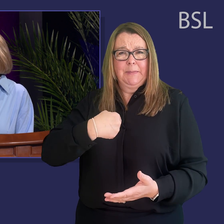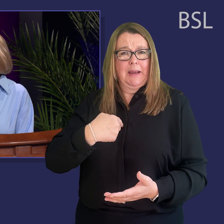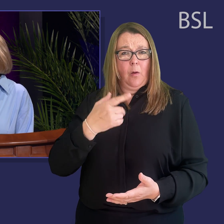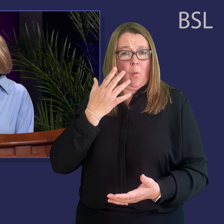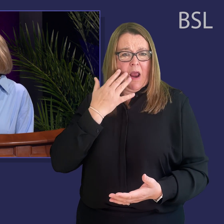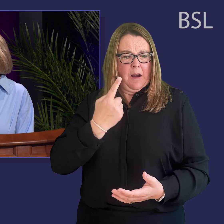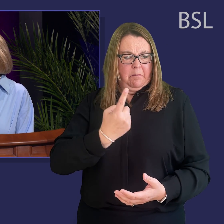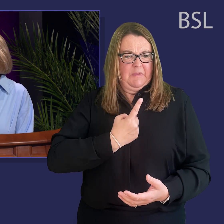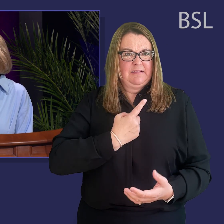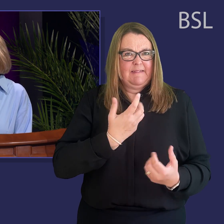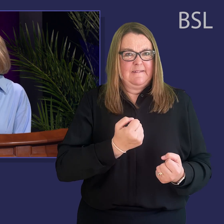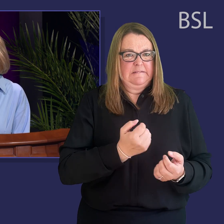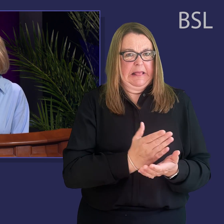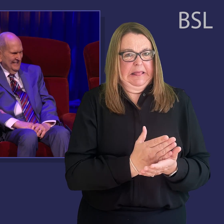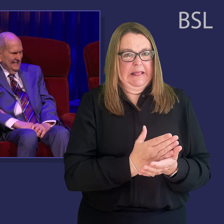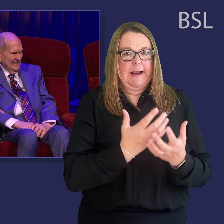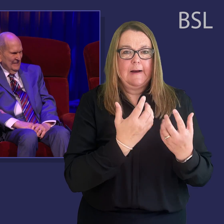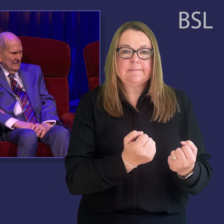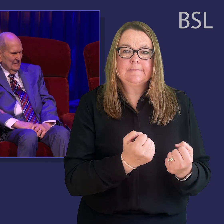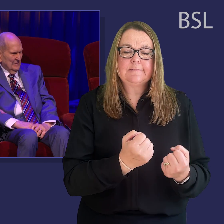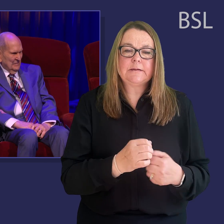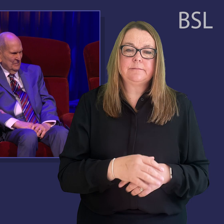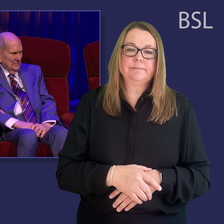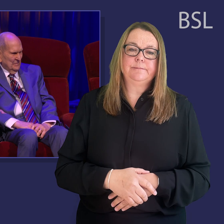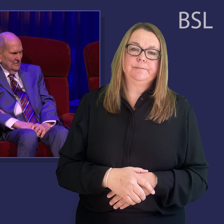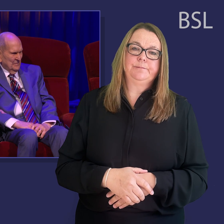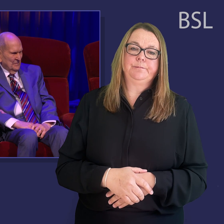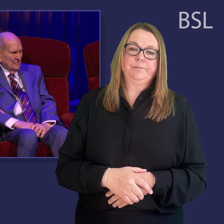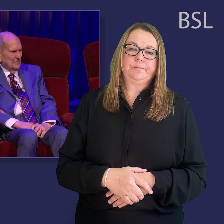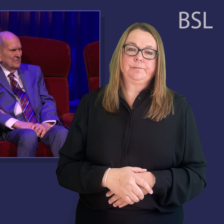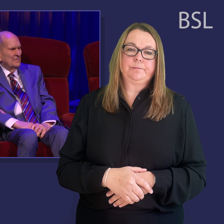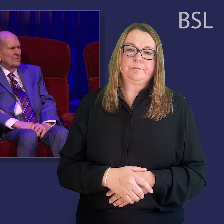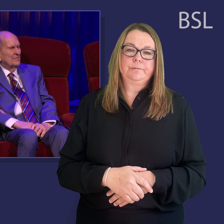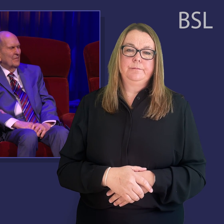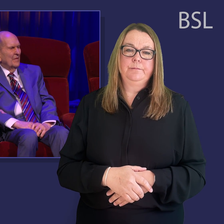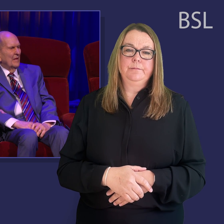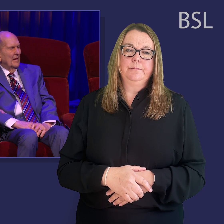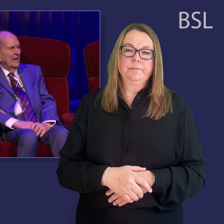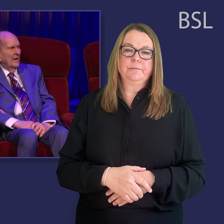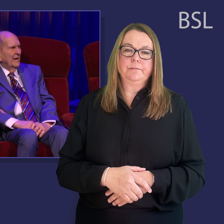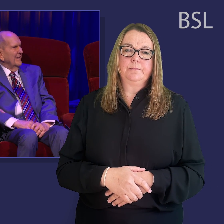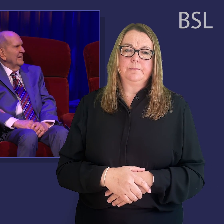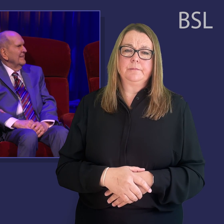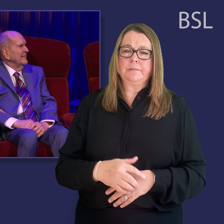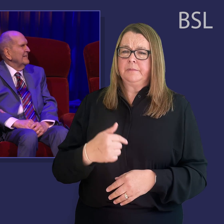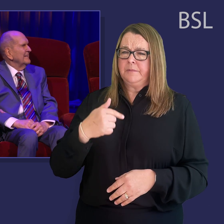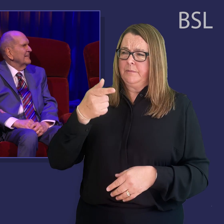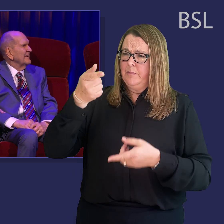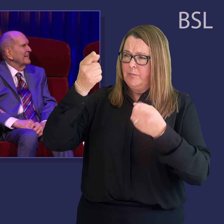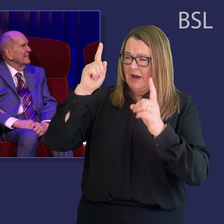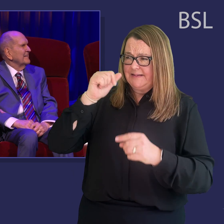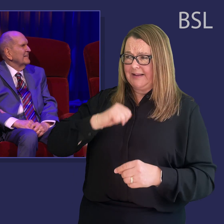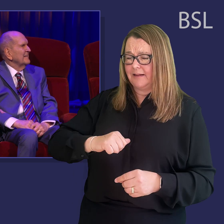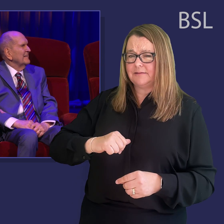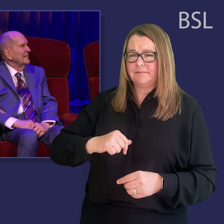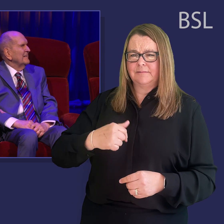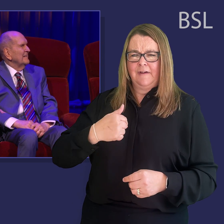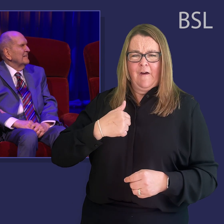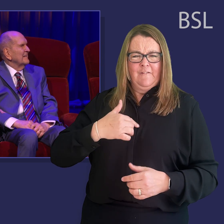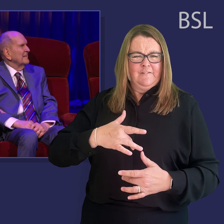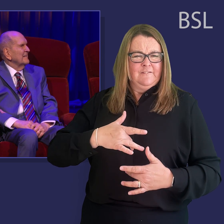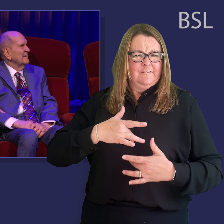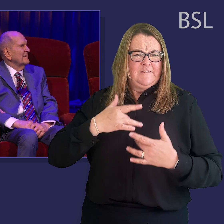earthly standards. President Nelson, I feel claimed by my Savior Jesus